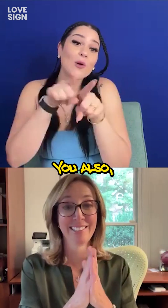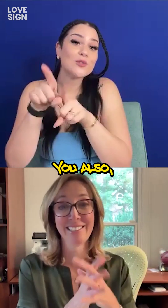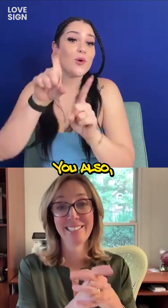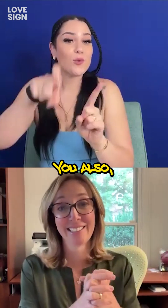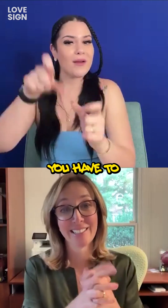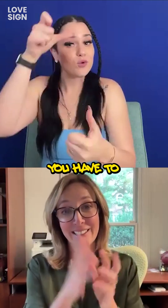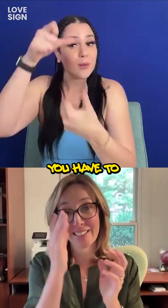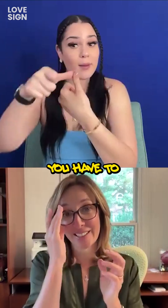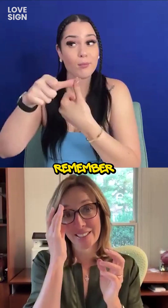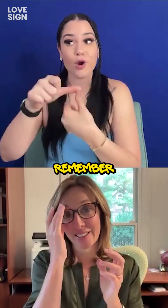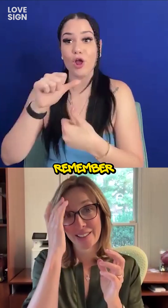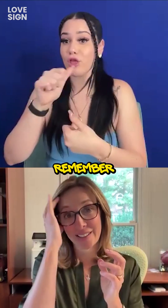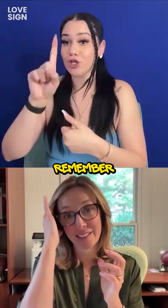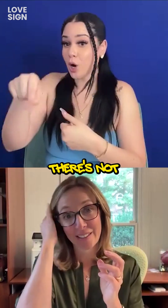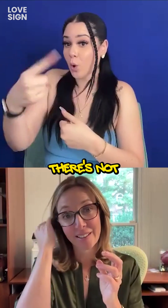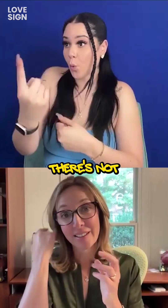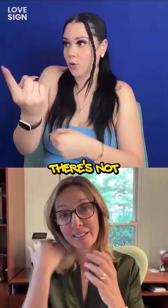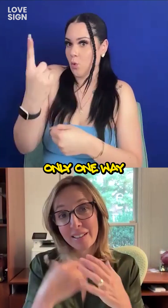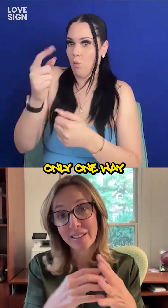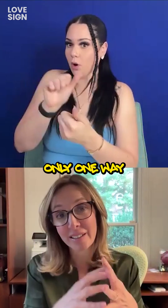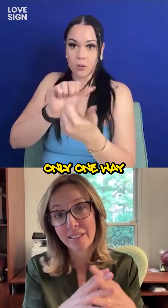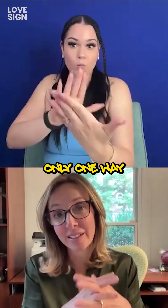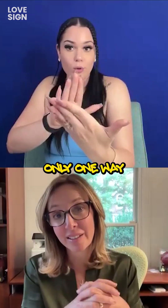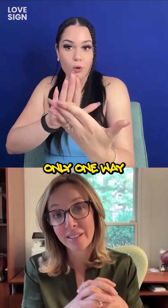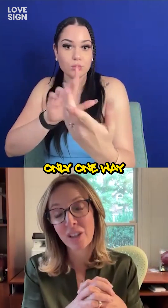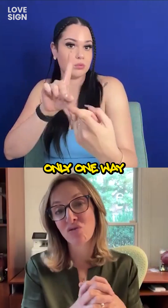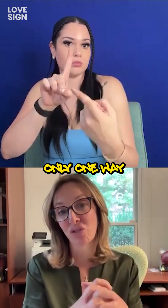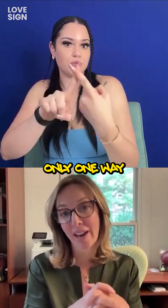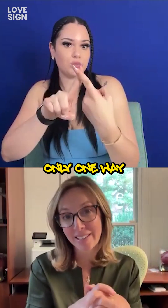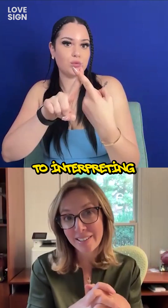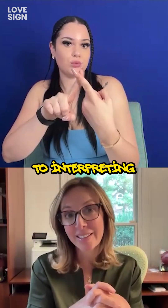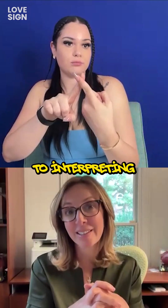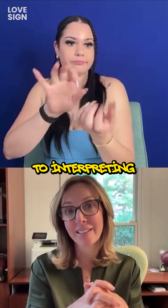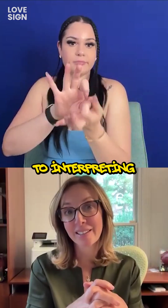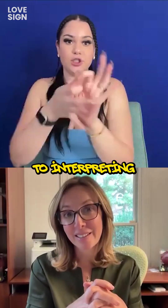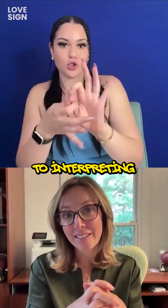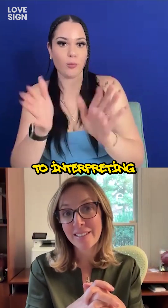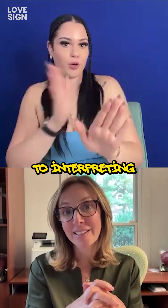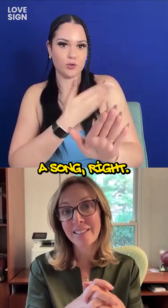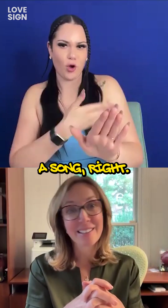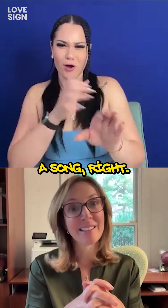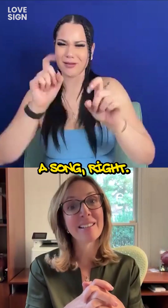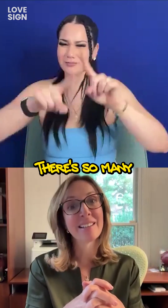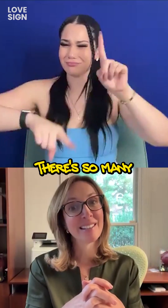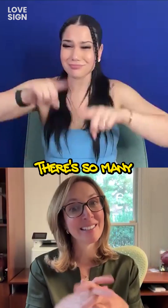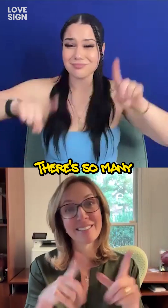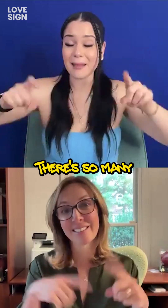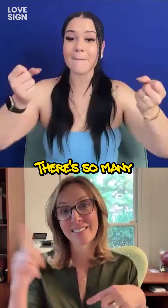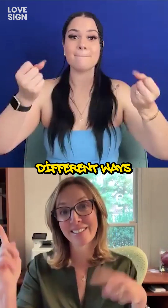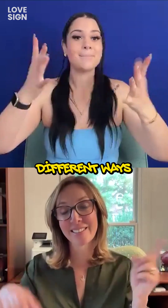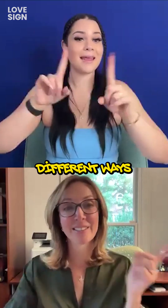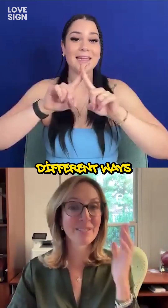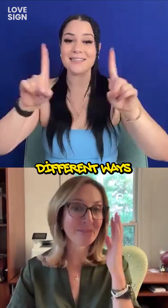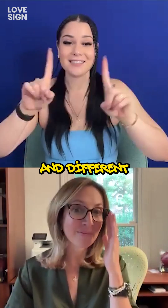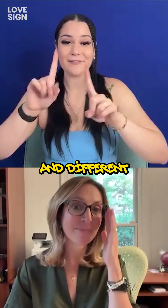you. Also, you have to remember there's not only one way to interpreting a song, right? There's